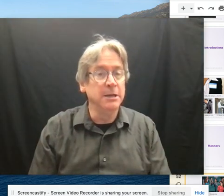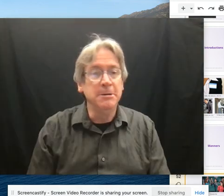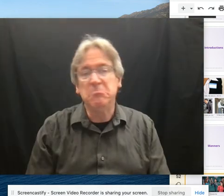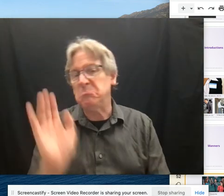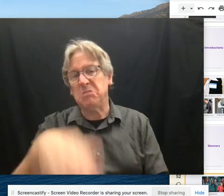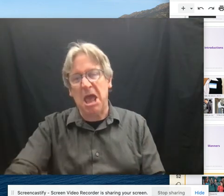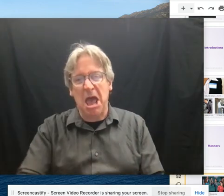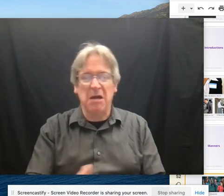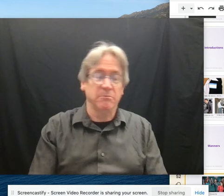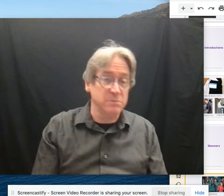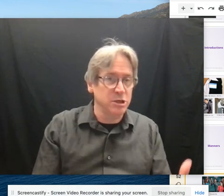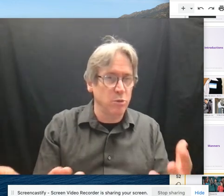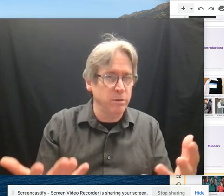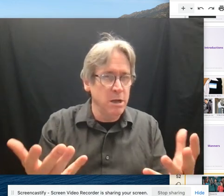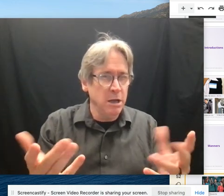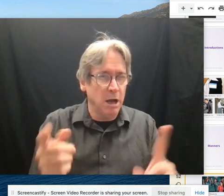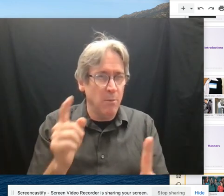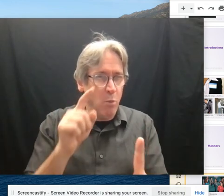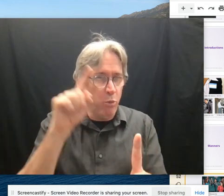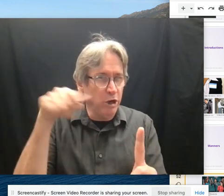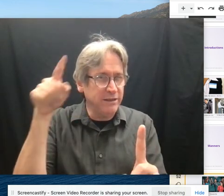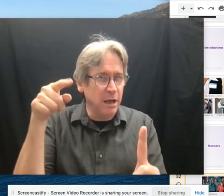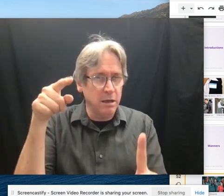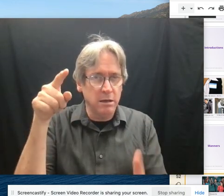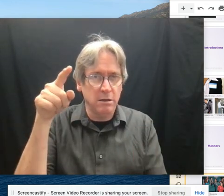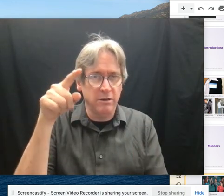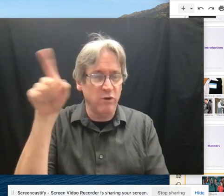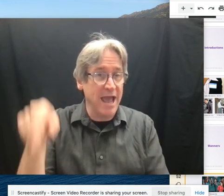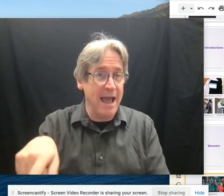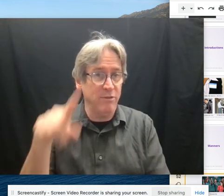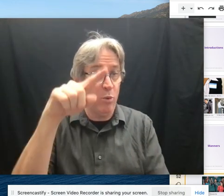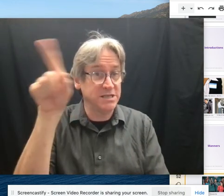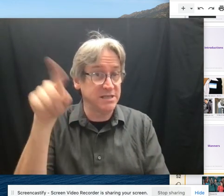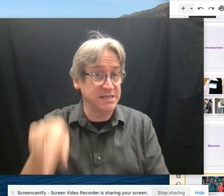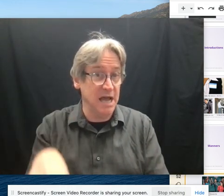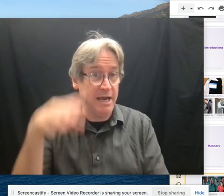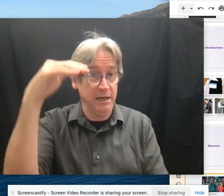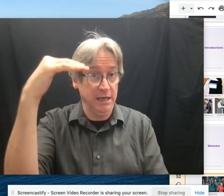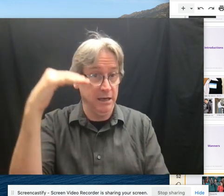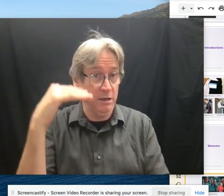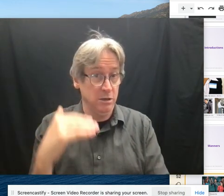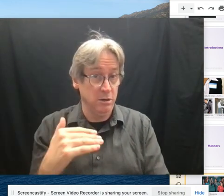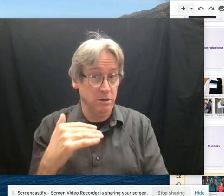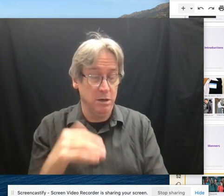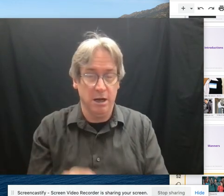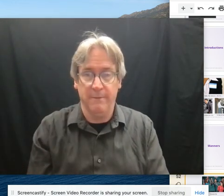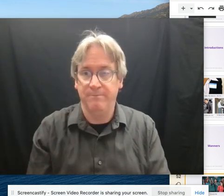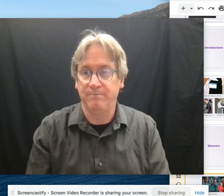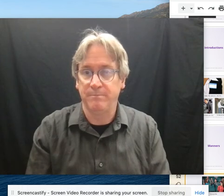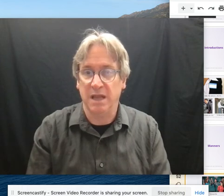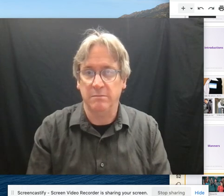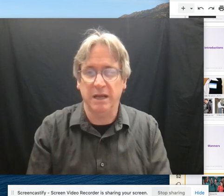ahead. Nah. So look at the vocab, the what's the sign in